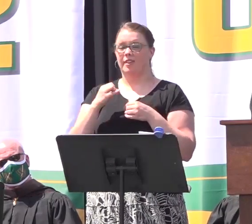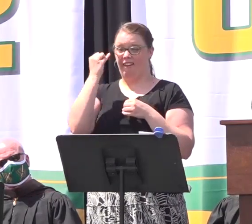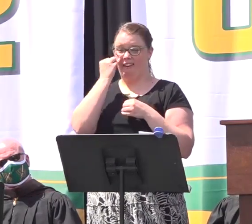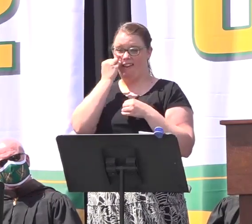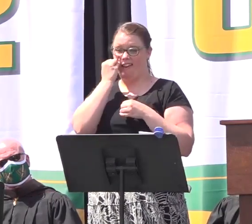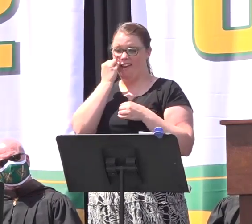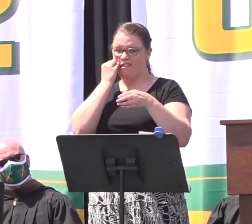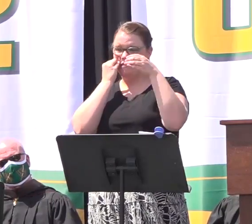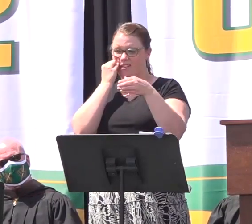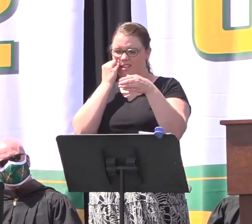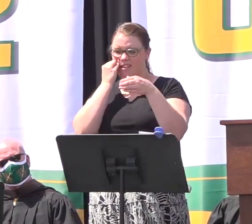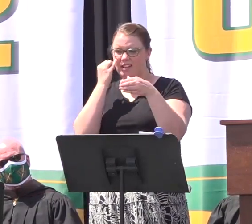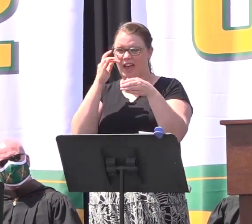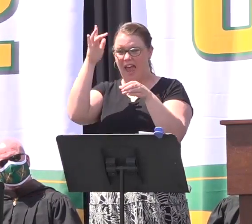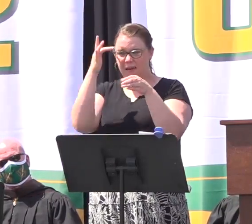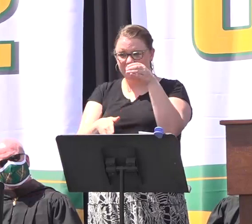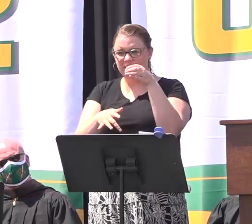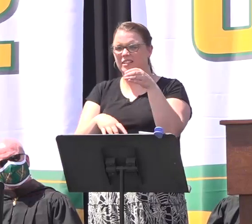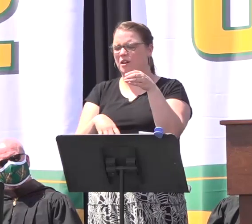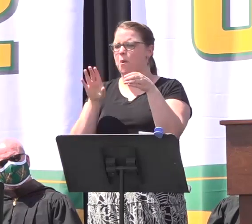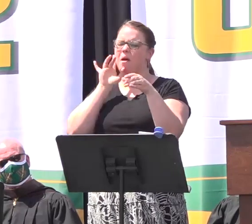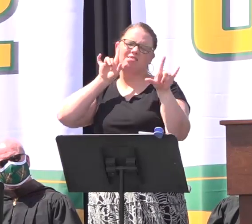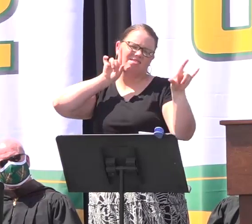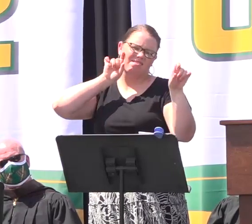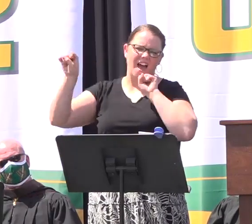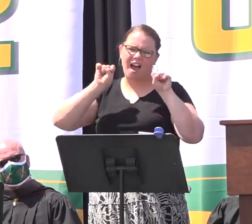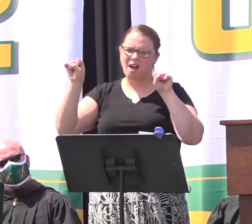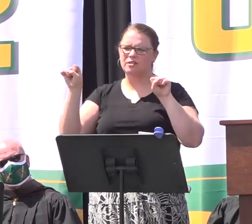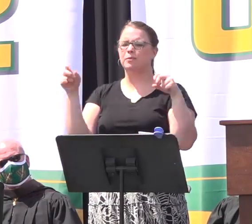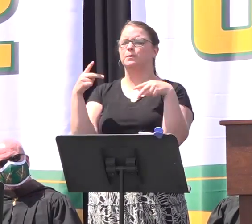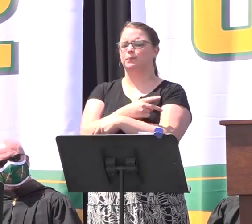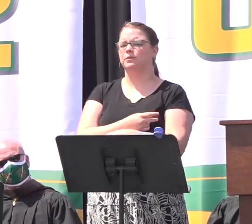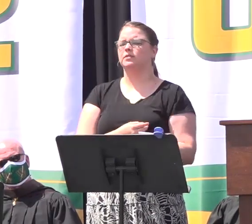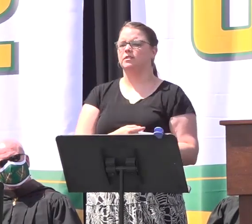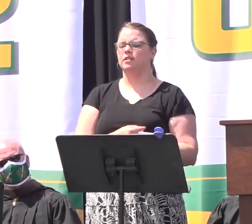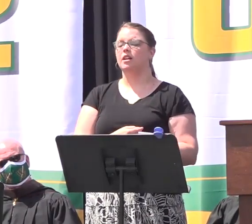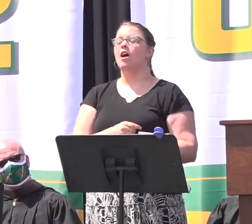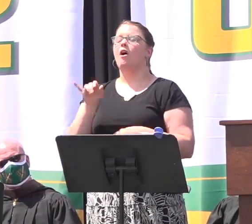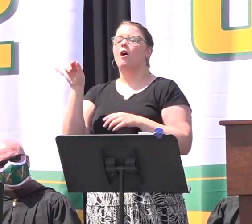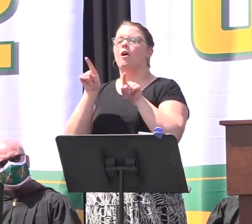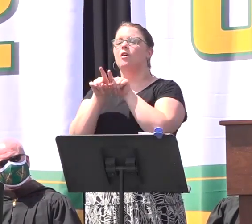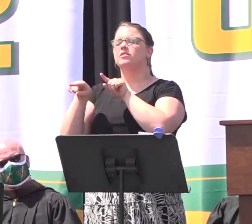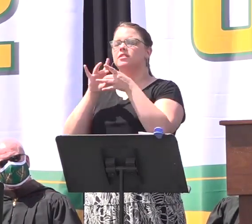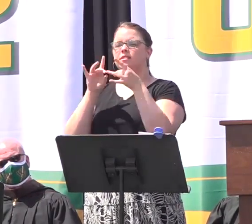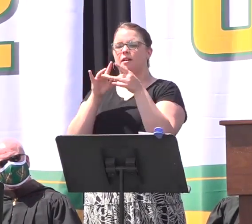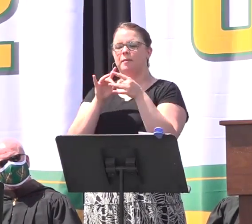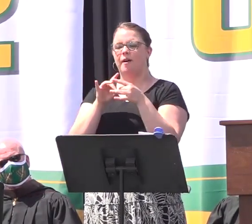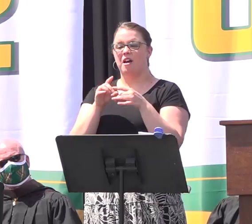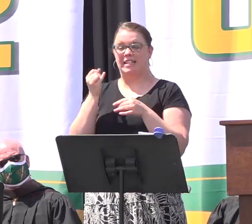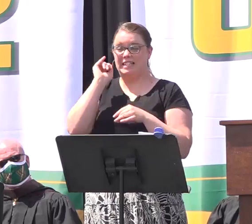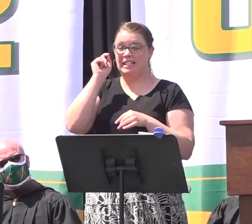noise." That tells us a lot. He also said, "Though she be but little, she is